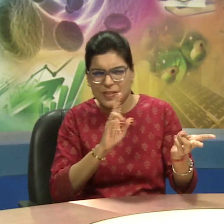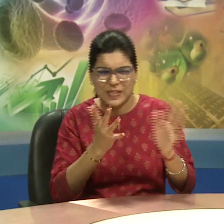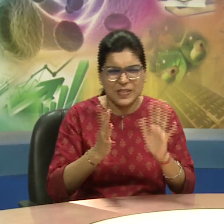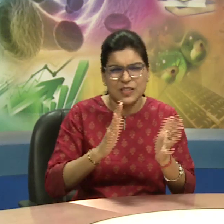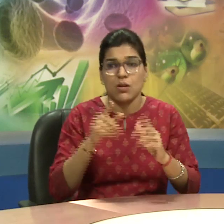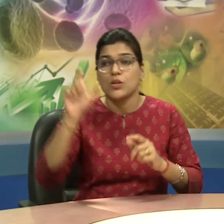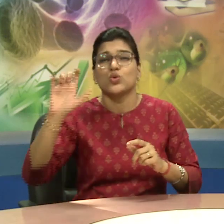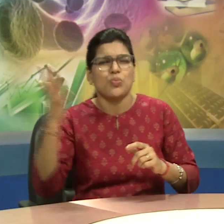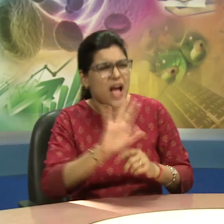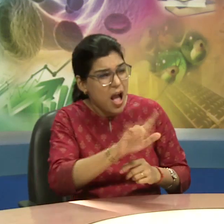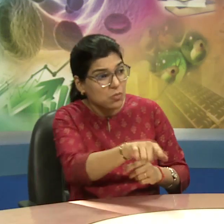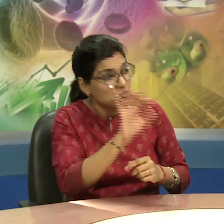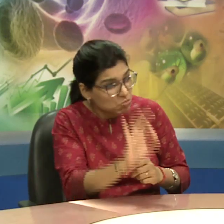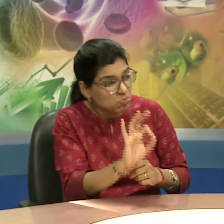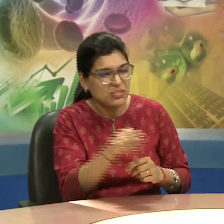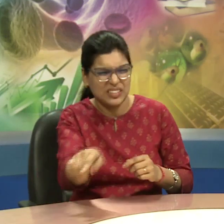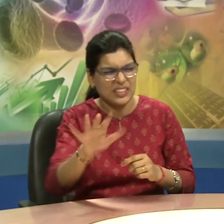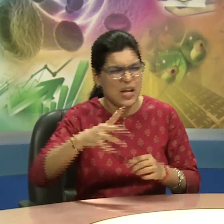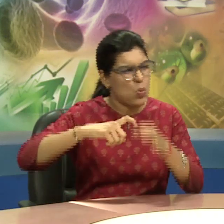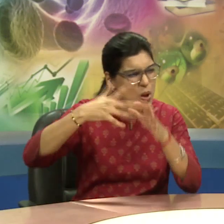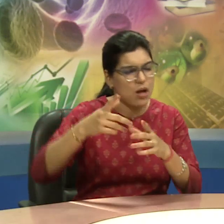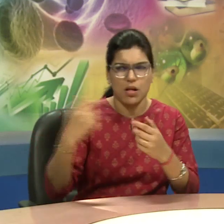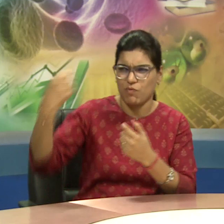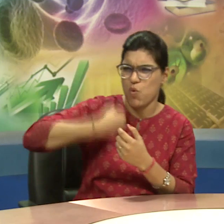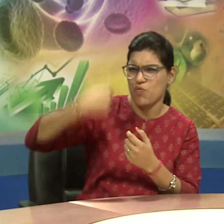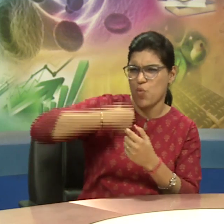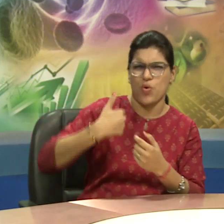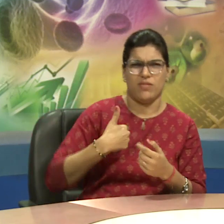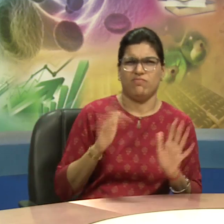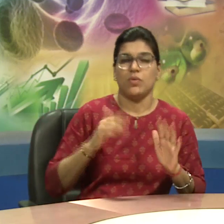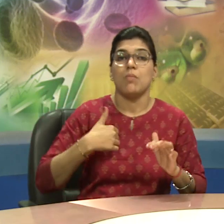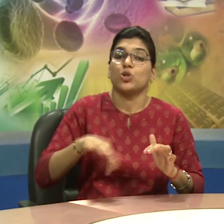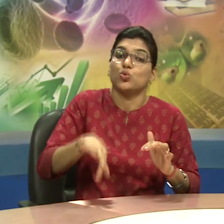needed from a wide variety of